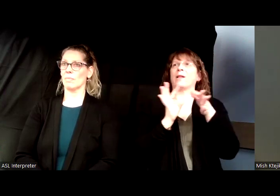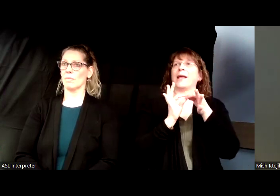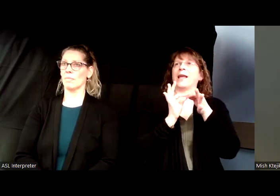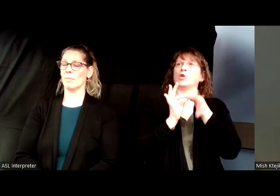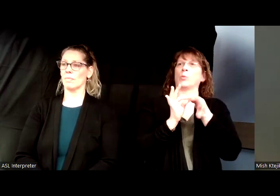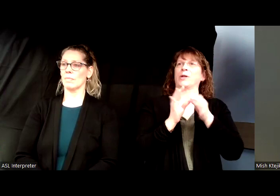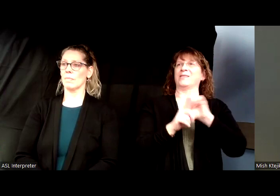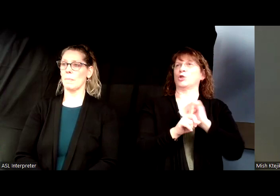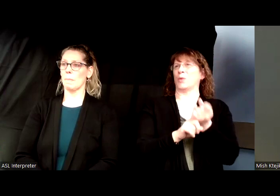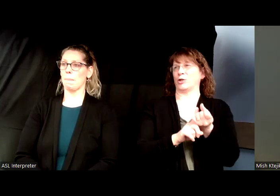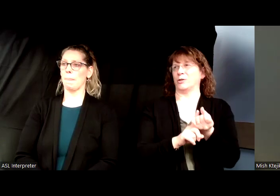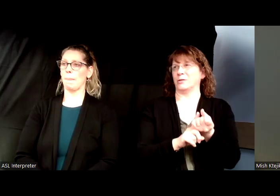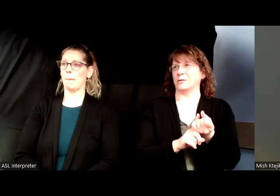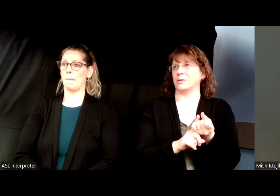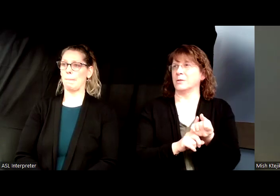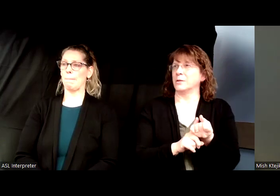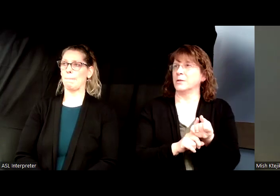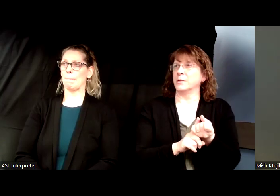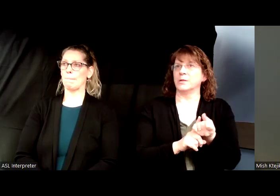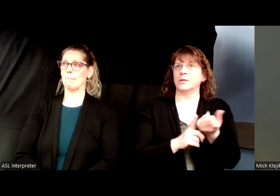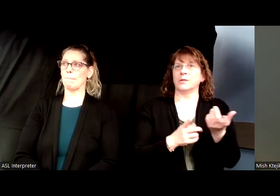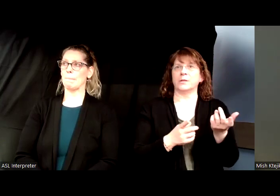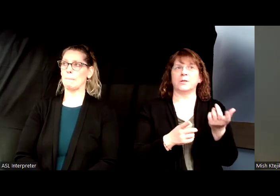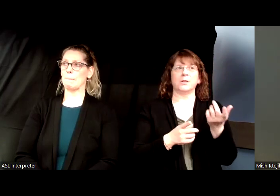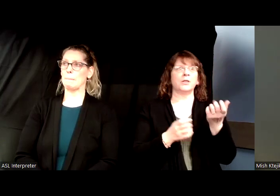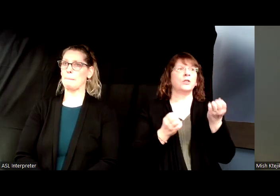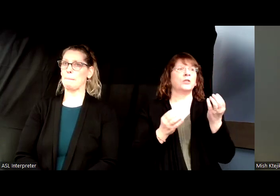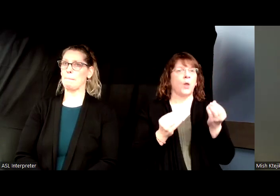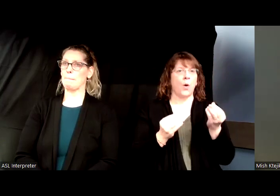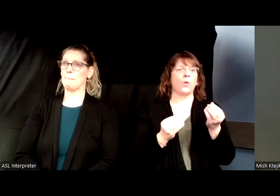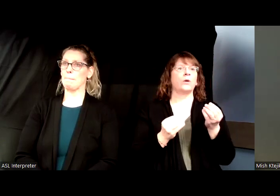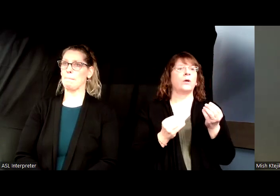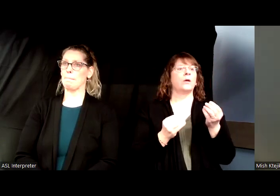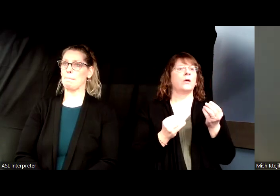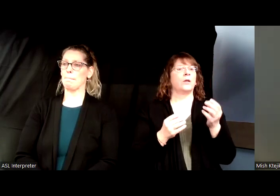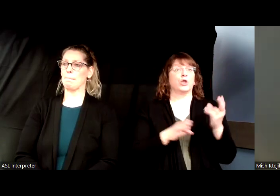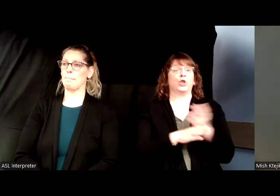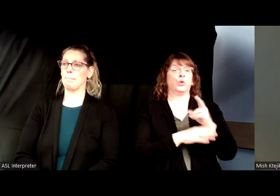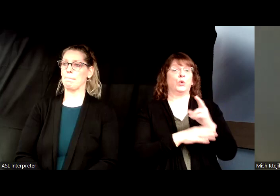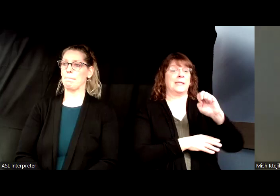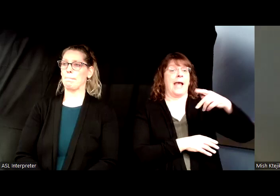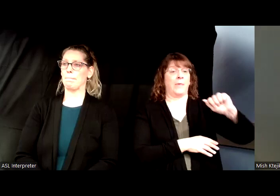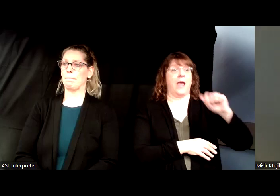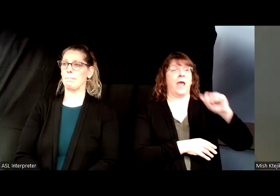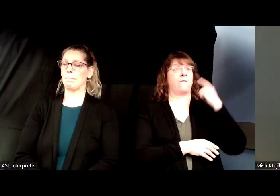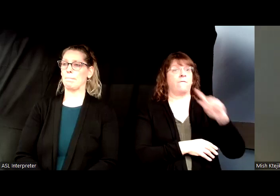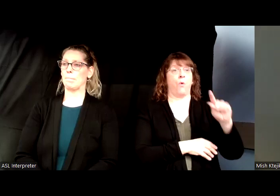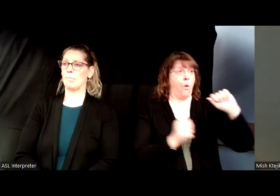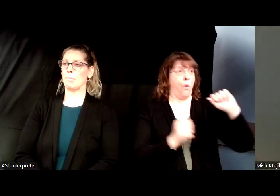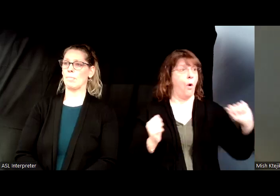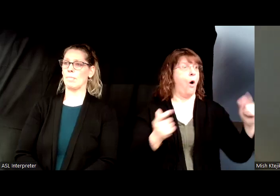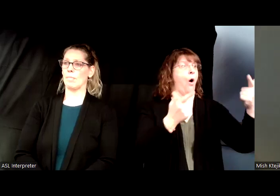instructor's teaching, we're talking more of a general interpreting situation for classroom interpreters. So using